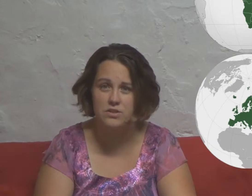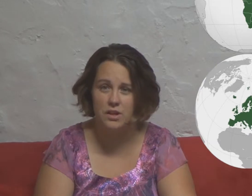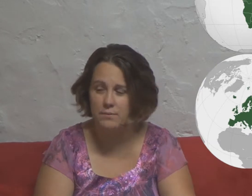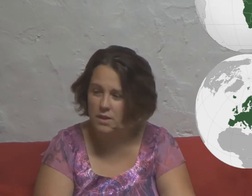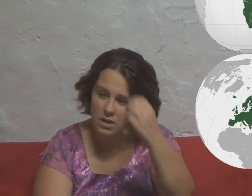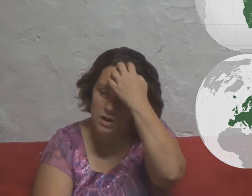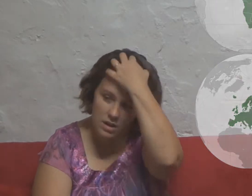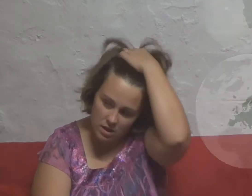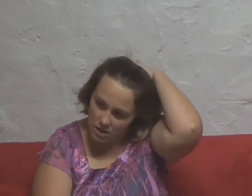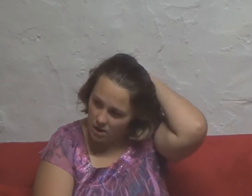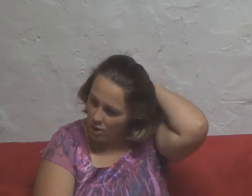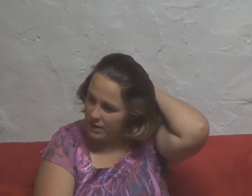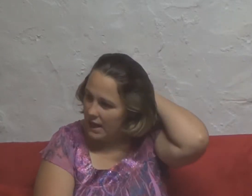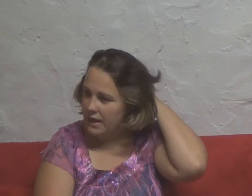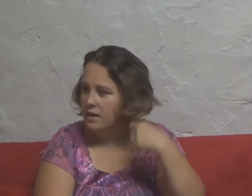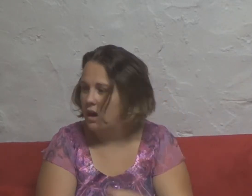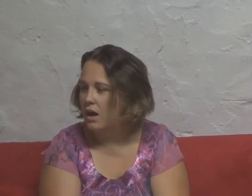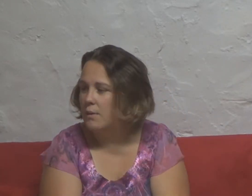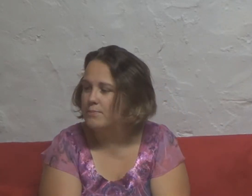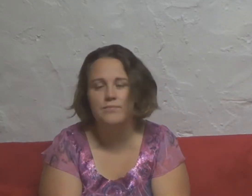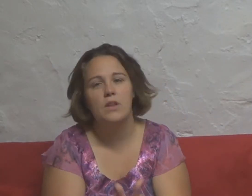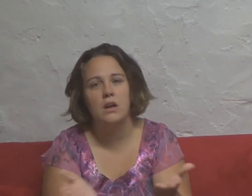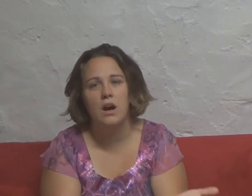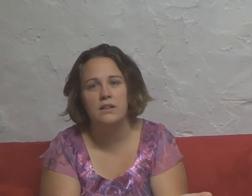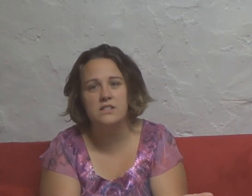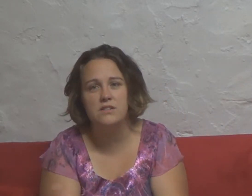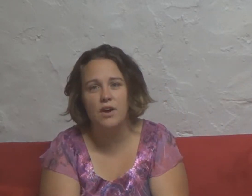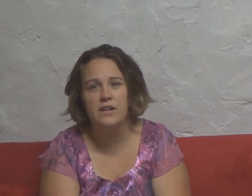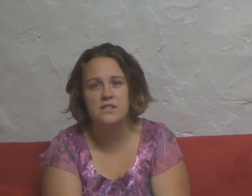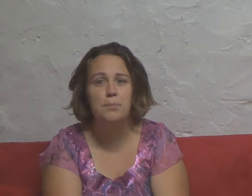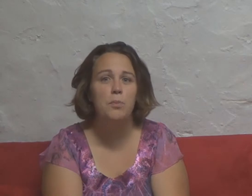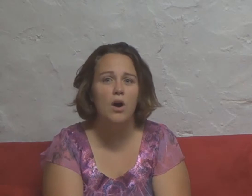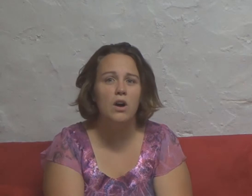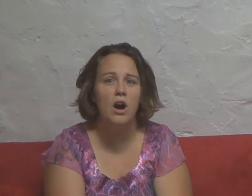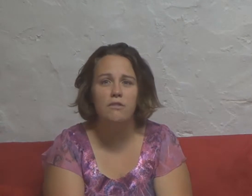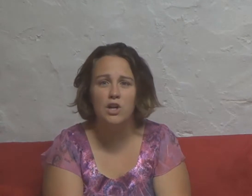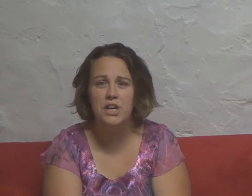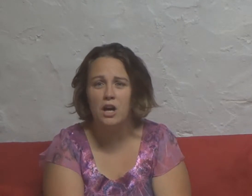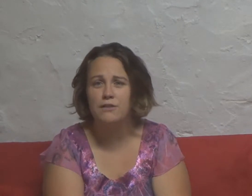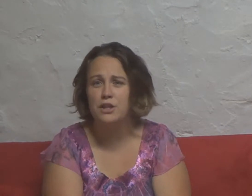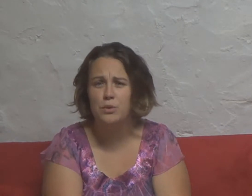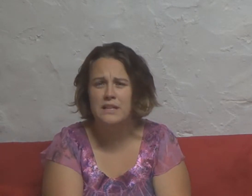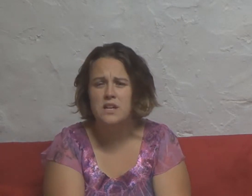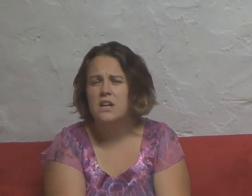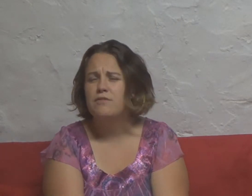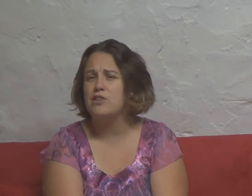year. Okay, this is a very simple part of our geography unit. Features